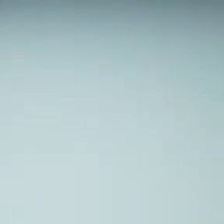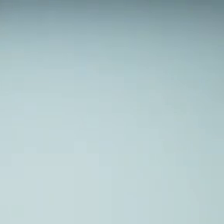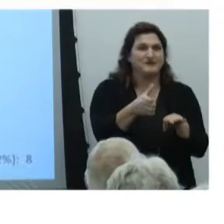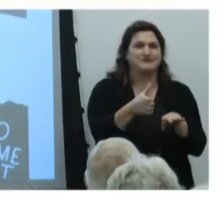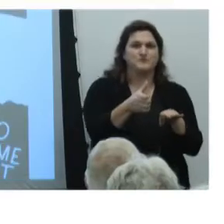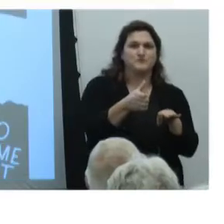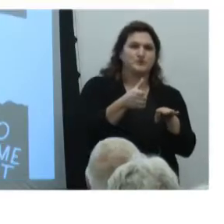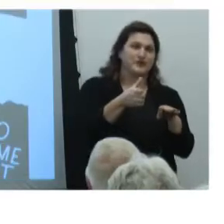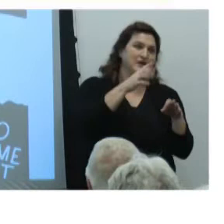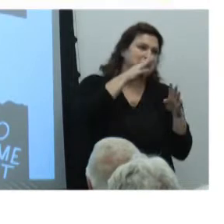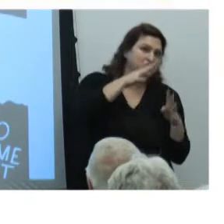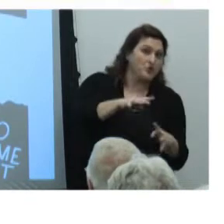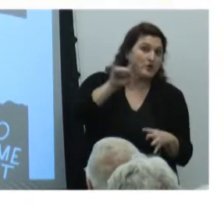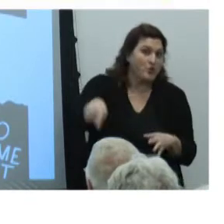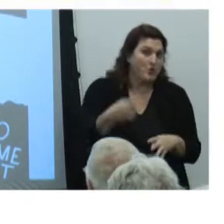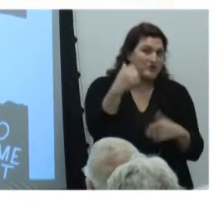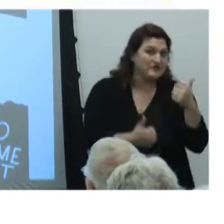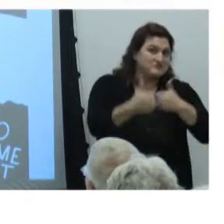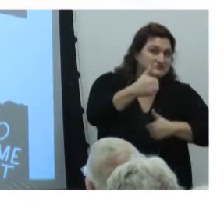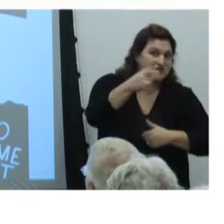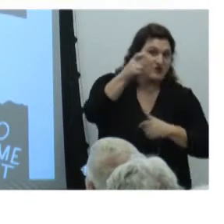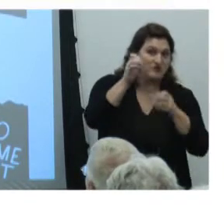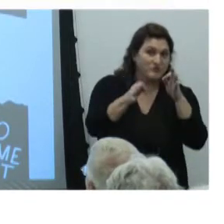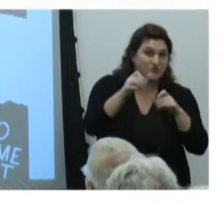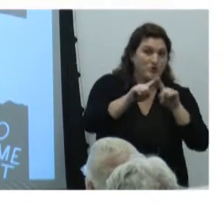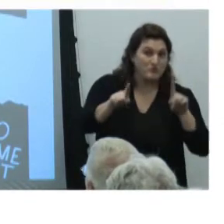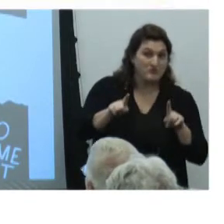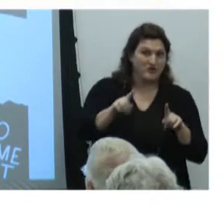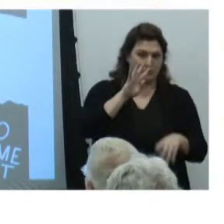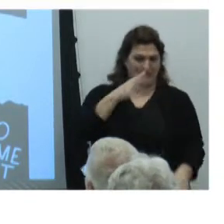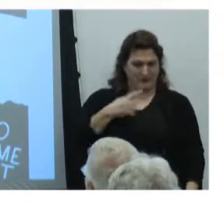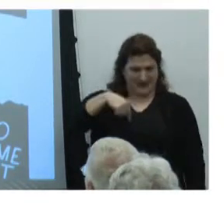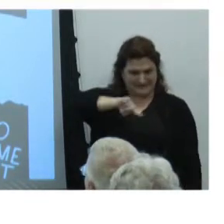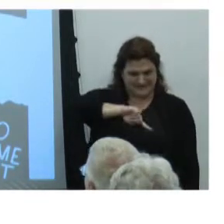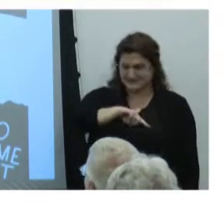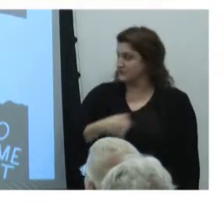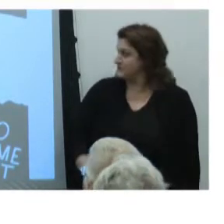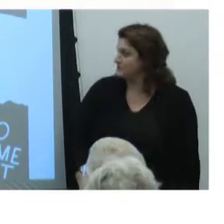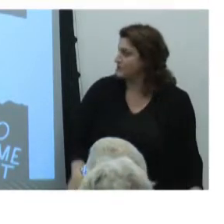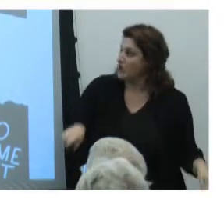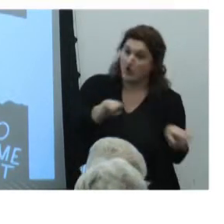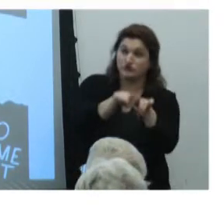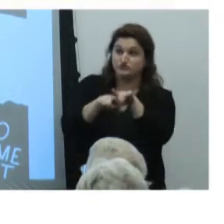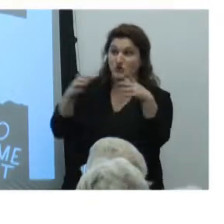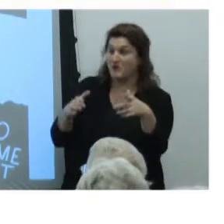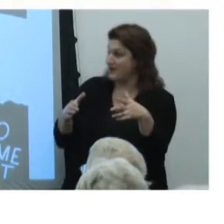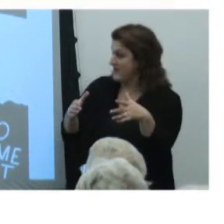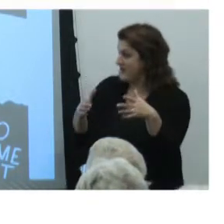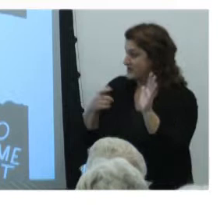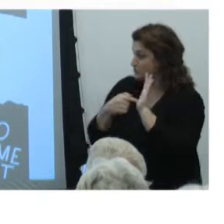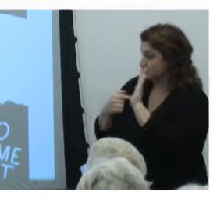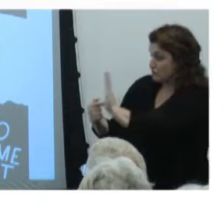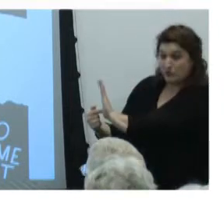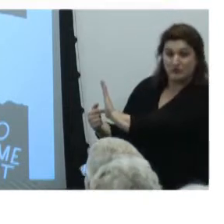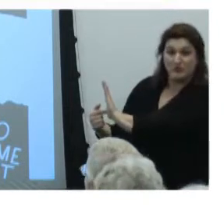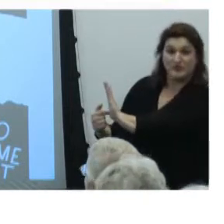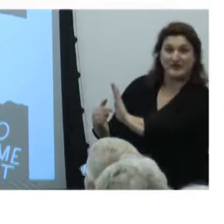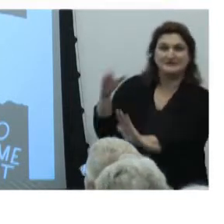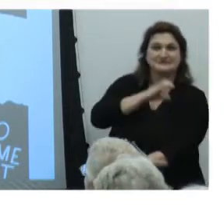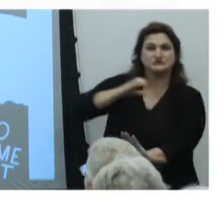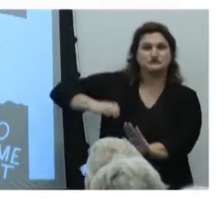us. Now, I also wanted to highlight what happened with the congressional